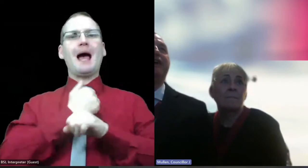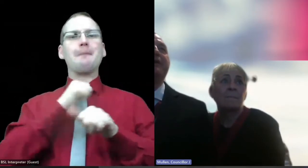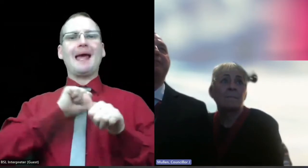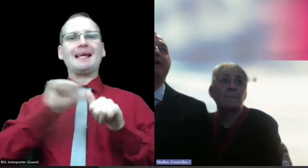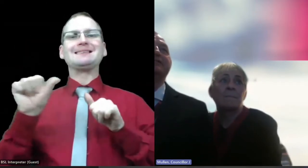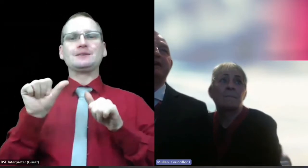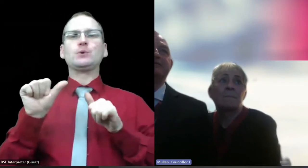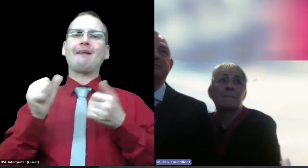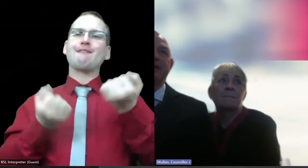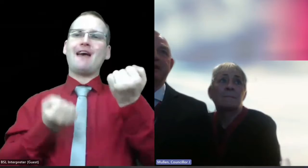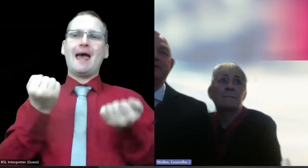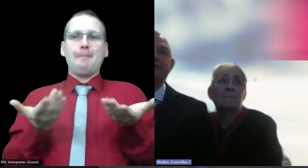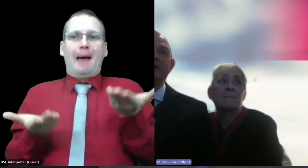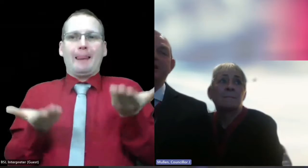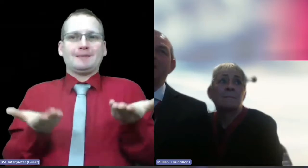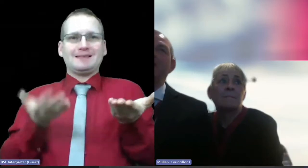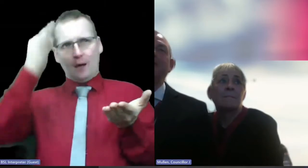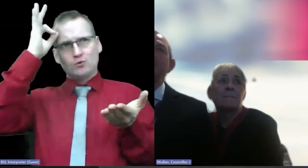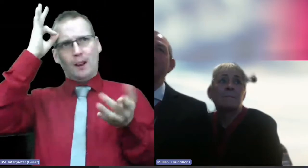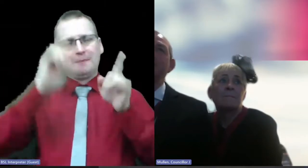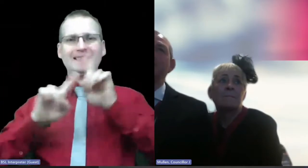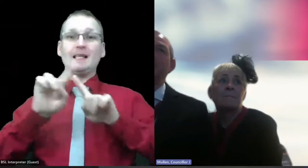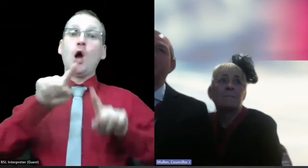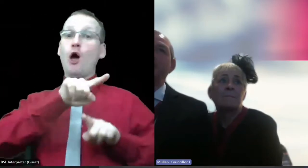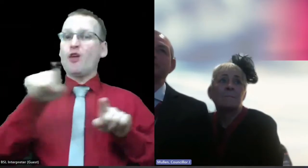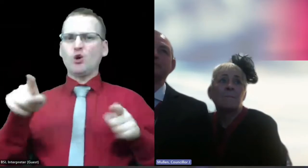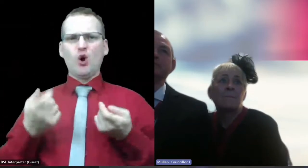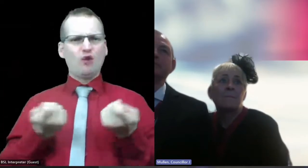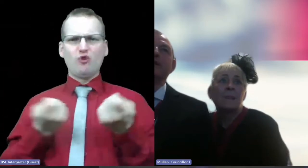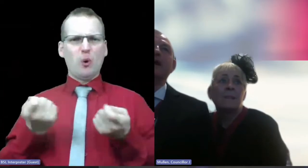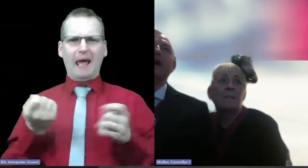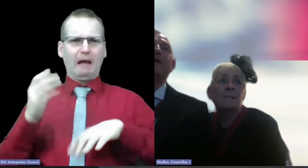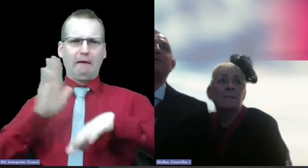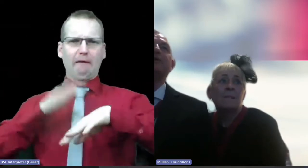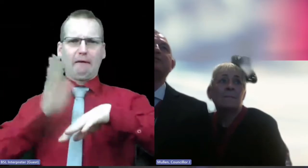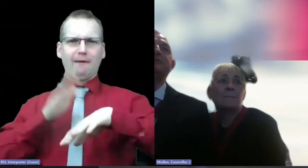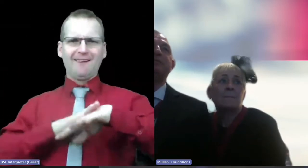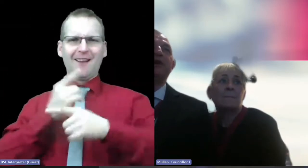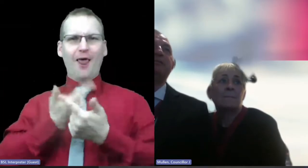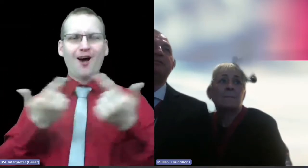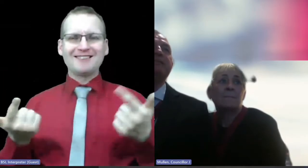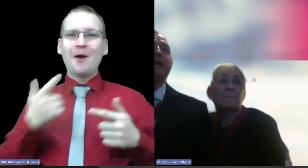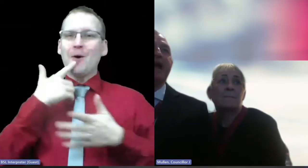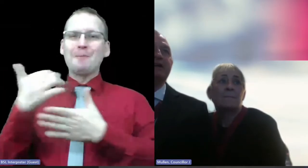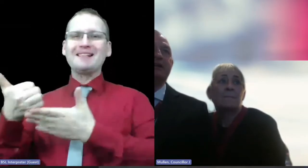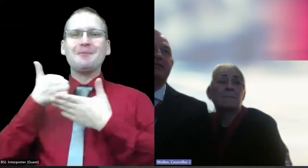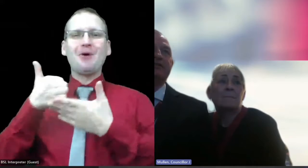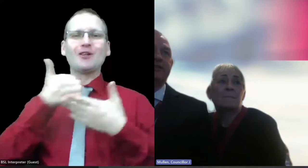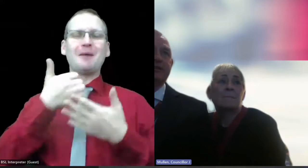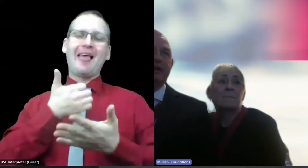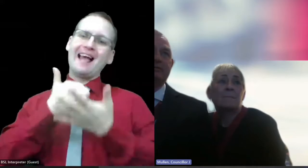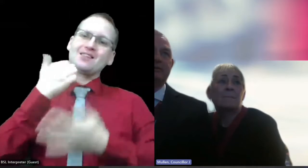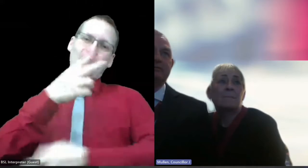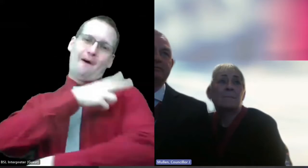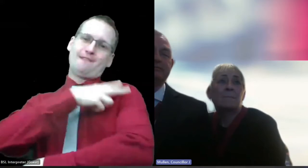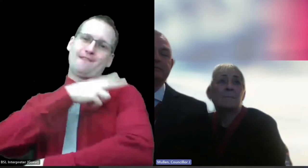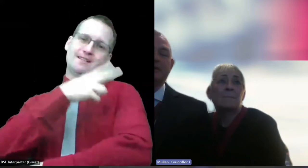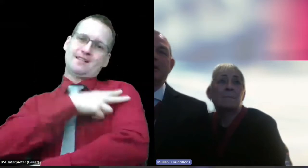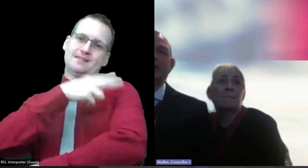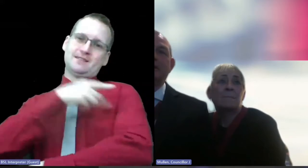hold a fair and balanced council meetings, although you're an unruly lot. I know I will be supported by the many excellent officers of this